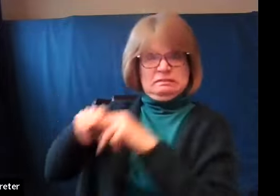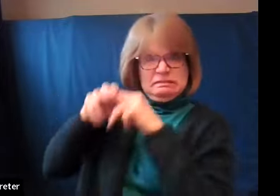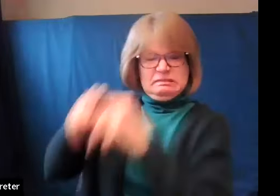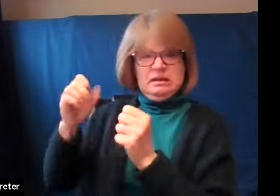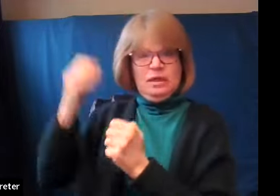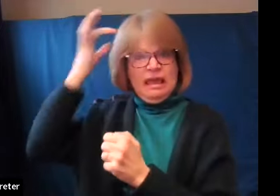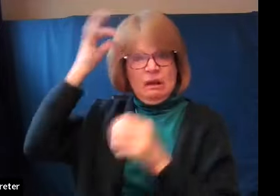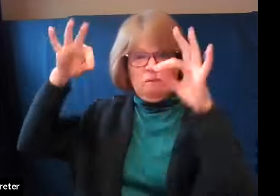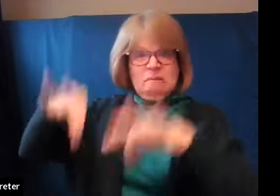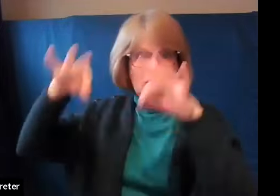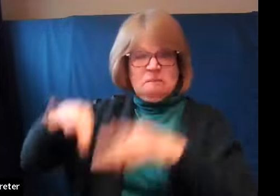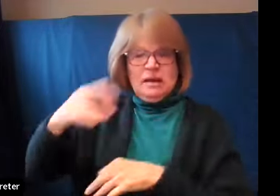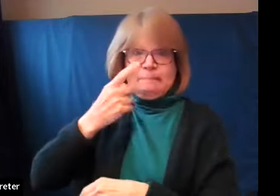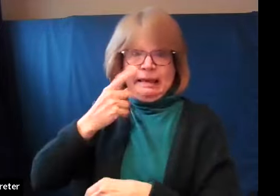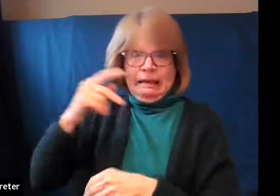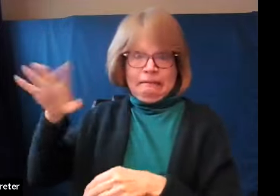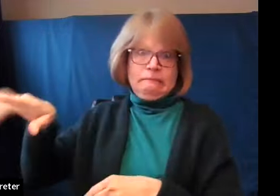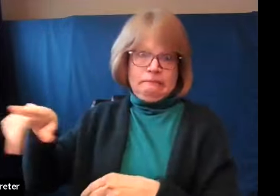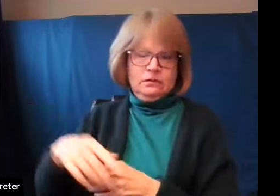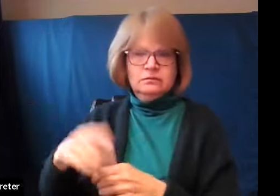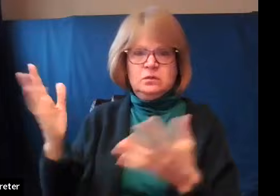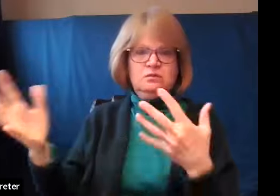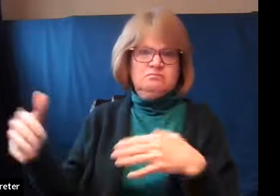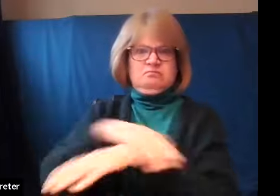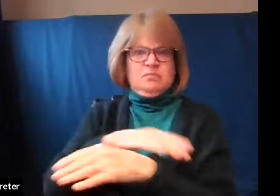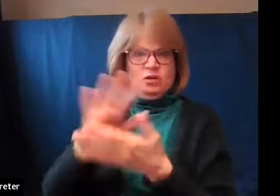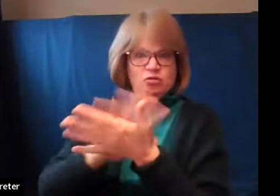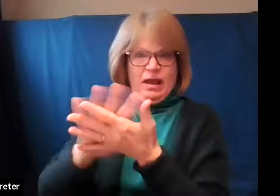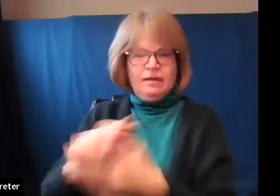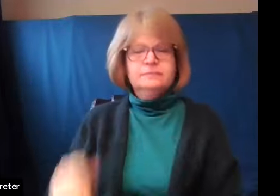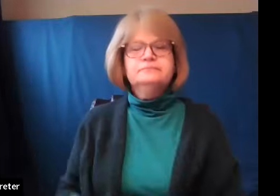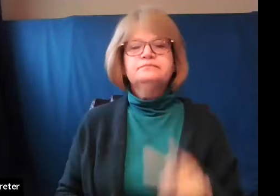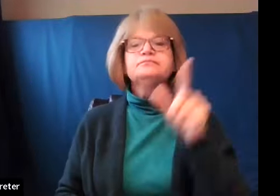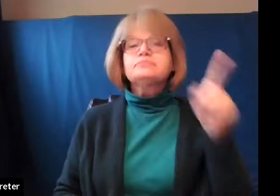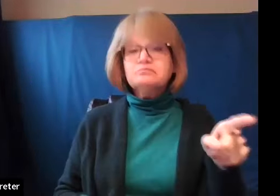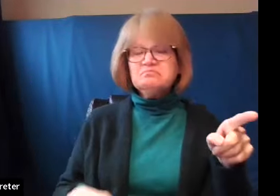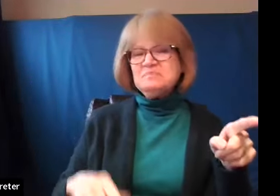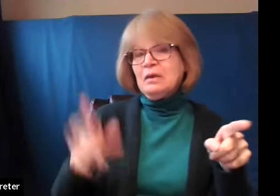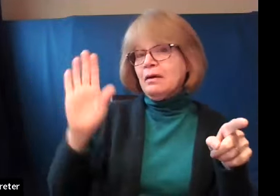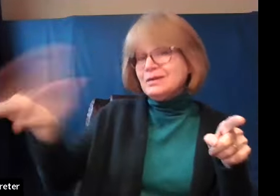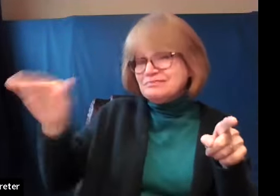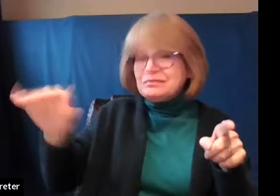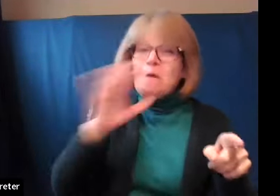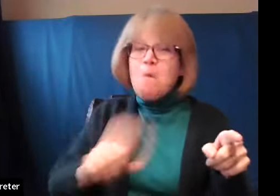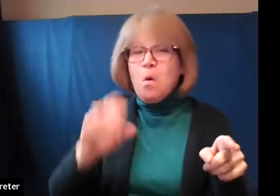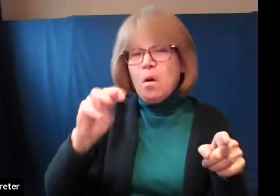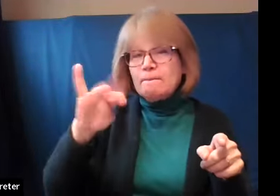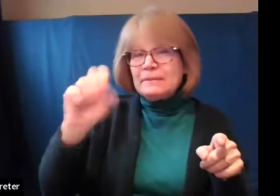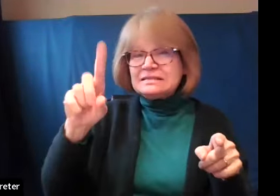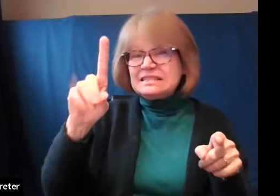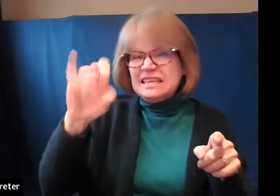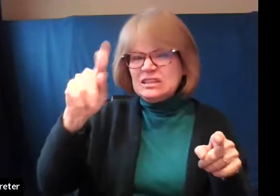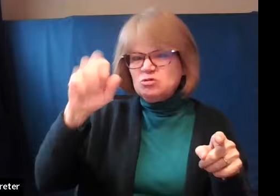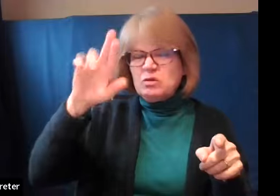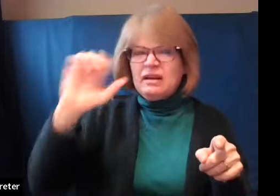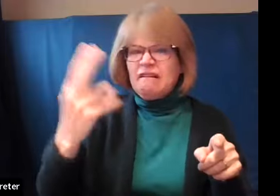coif. Talk about a bad hair day. "And old Miss Dietrich isn't doing well either," Irma added.